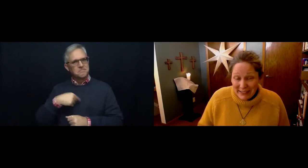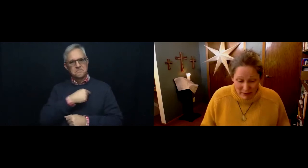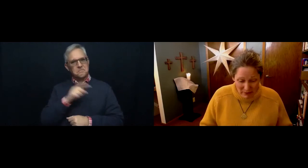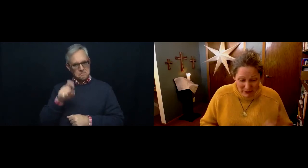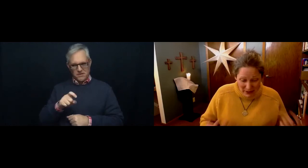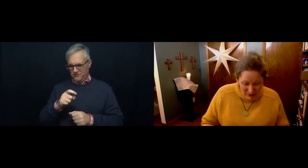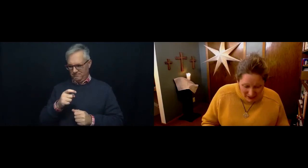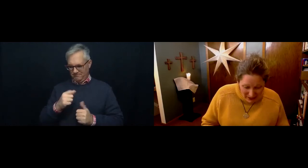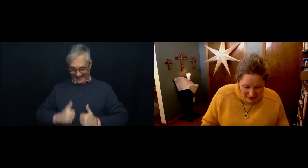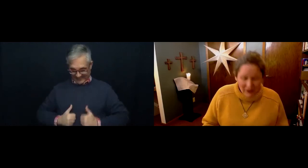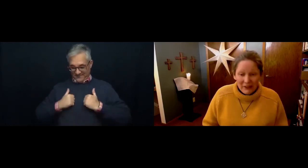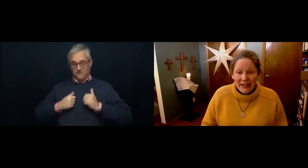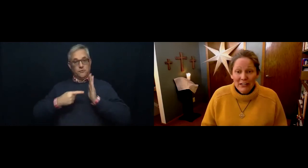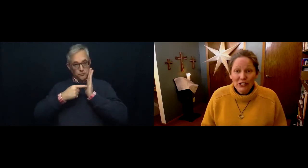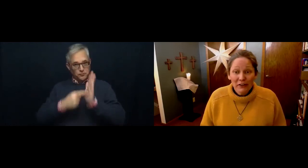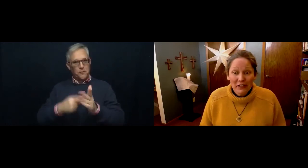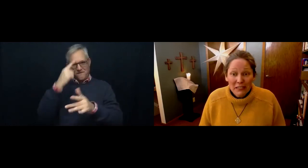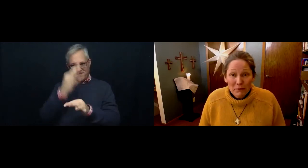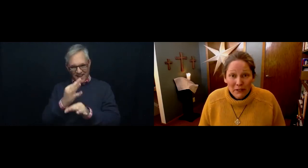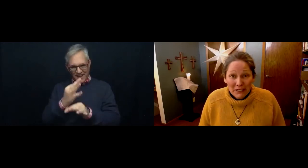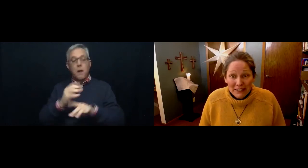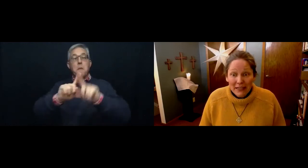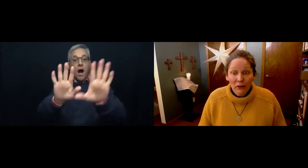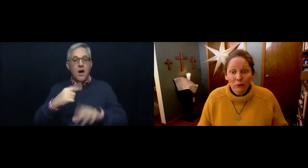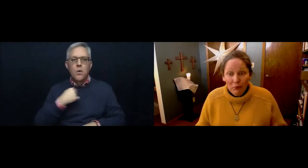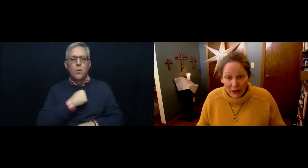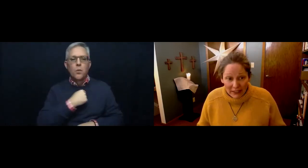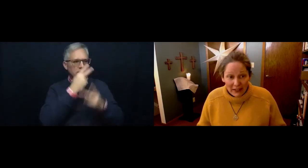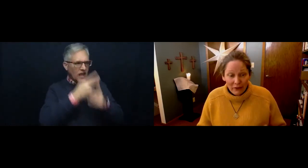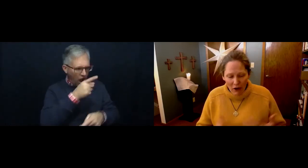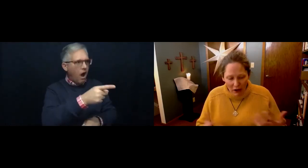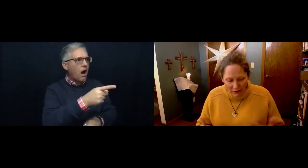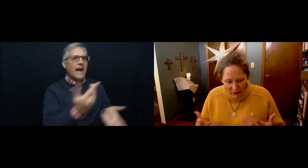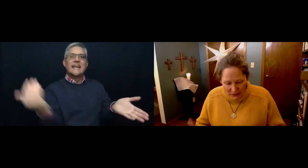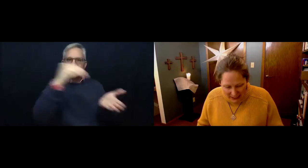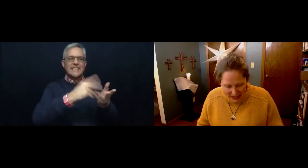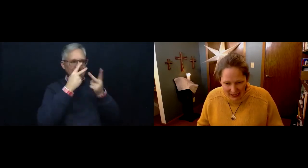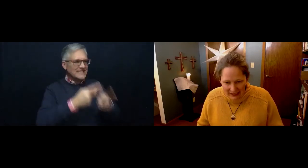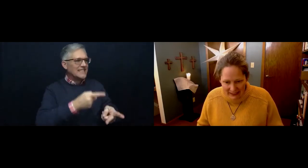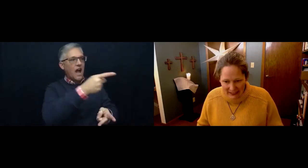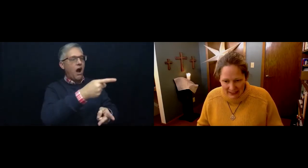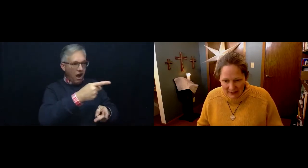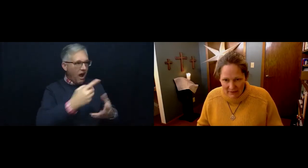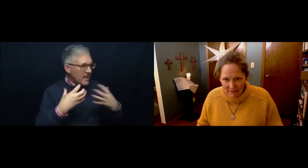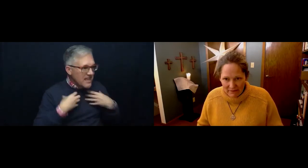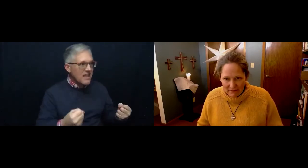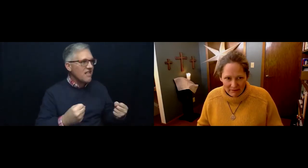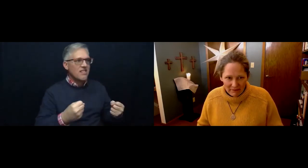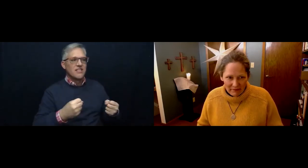witness people being healed, sharing experiences together, praying together, all of those things.